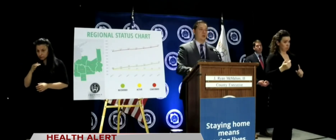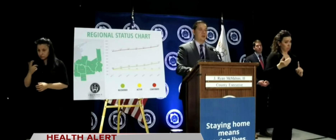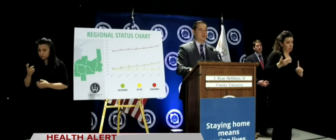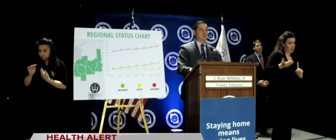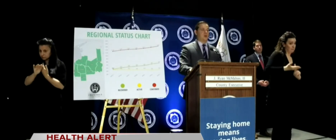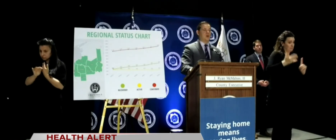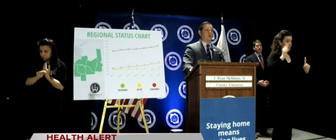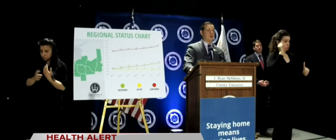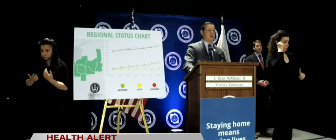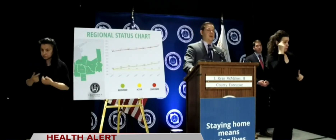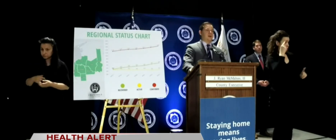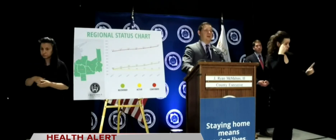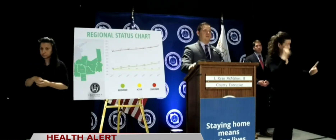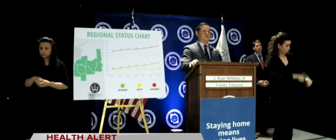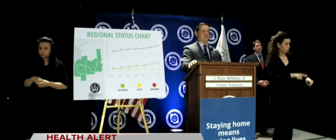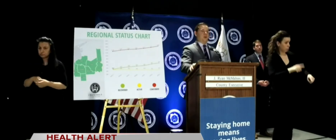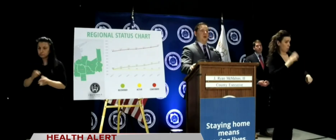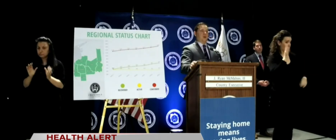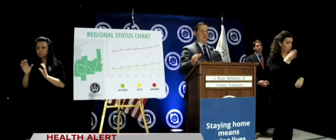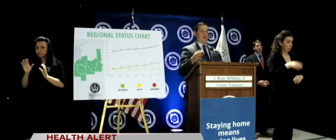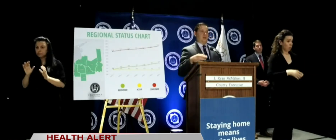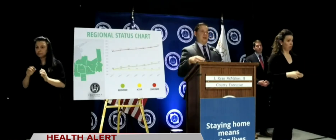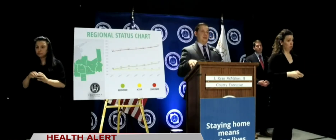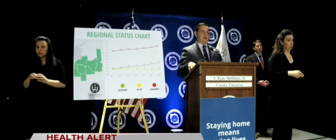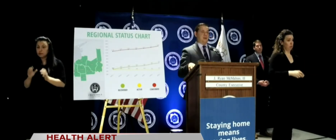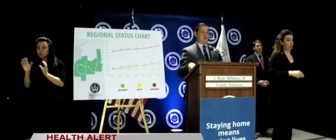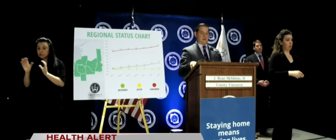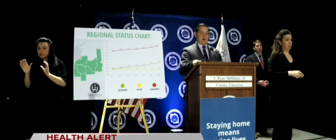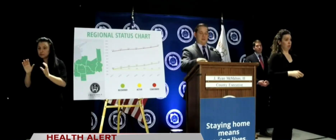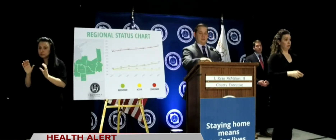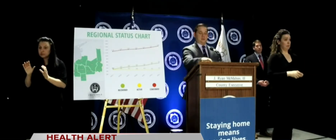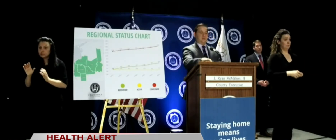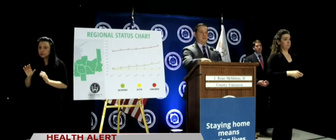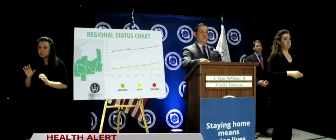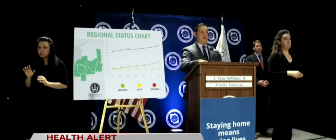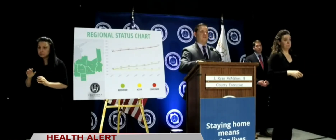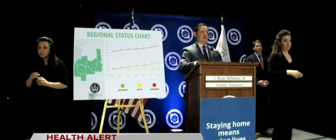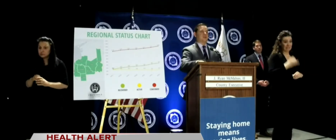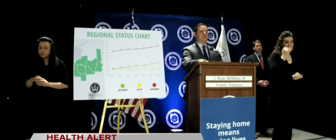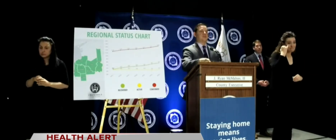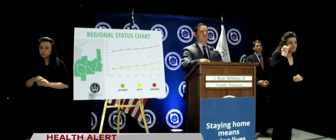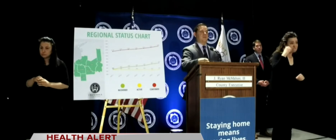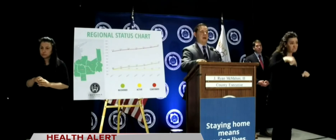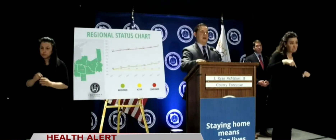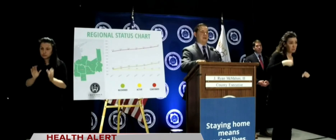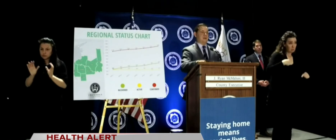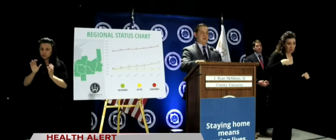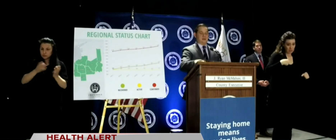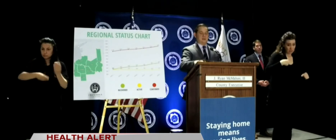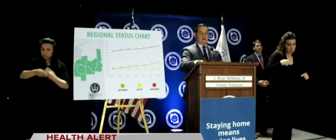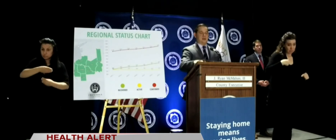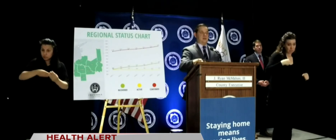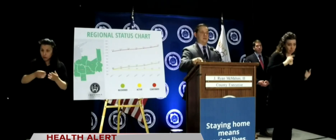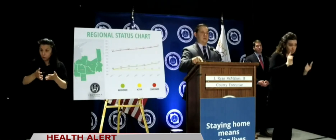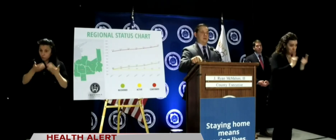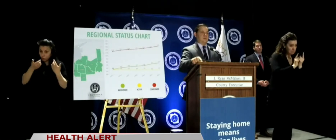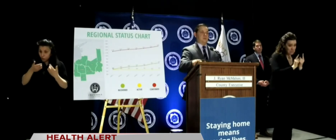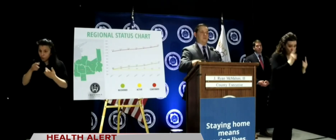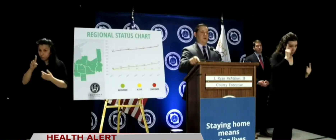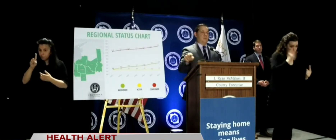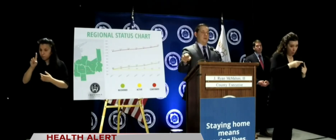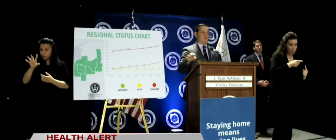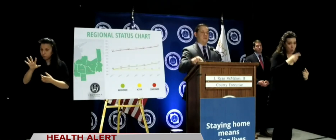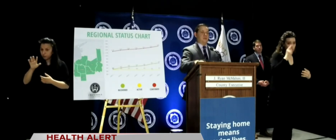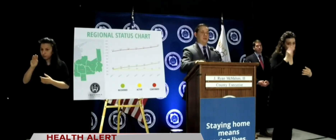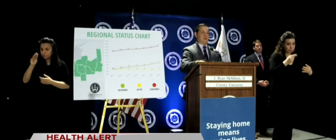power. So if we all agree that, okay, the 5 metrics have been met, the day is